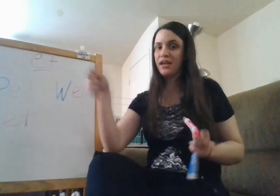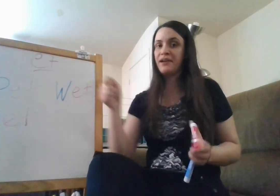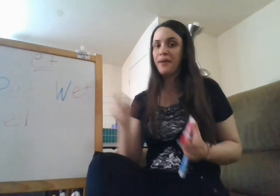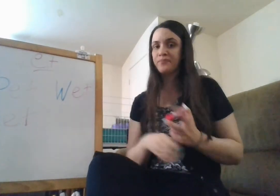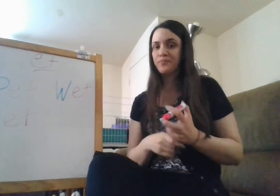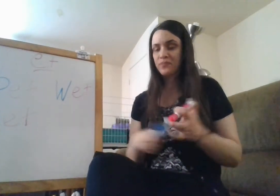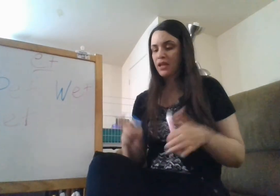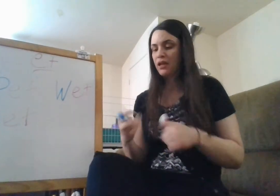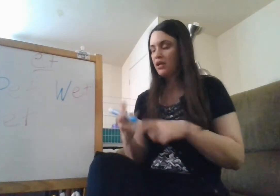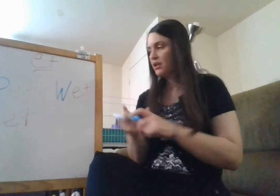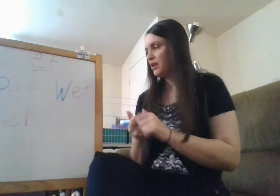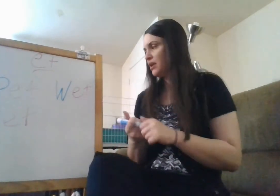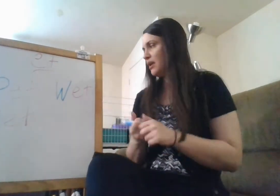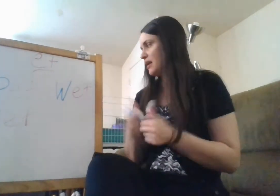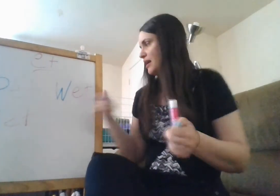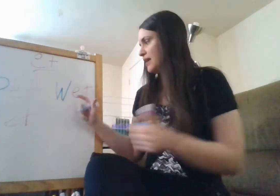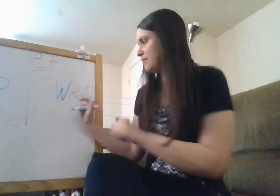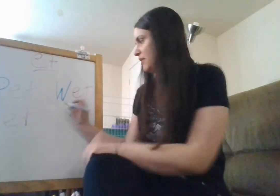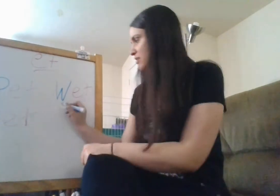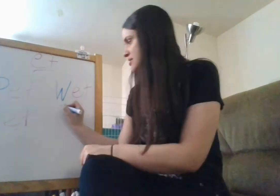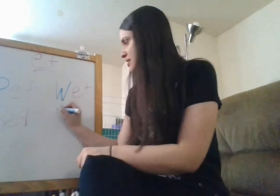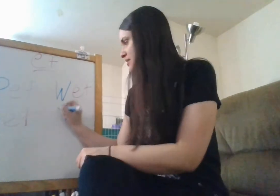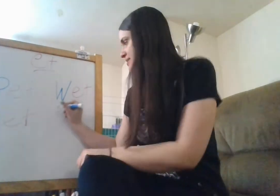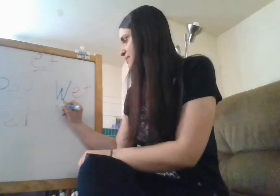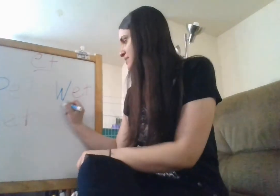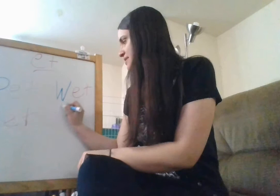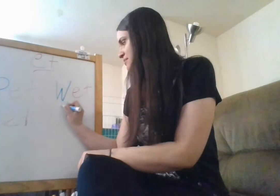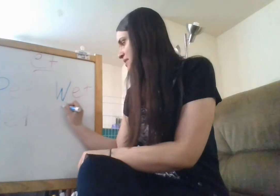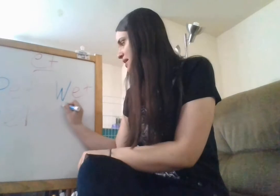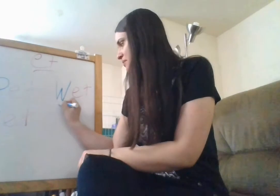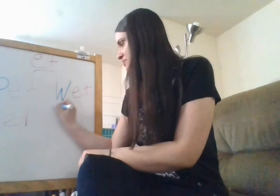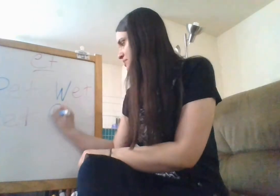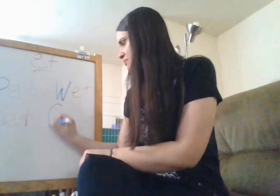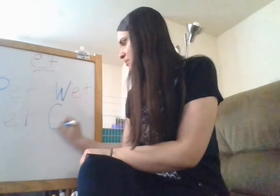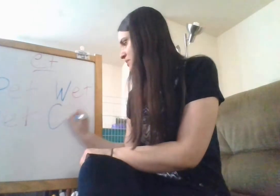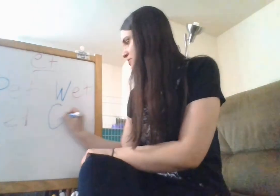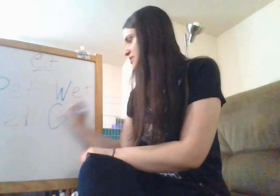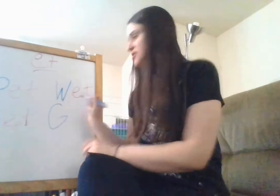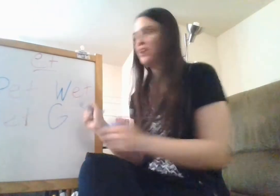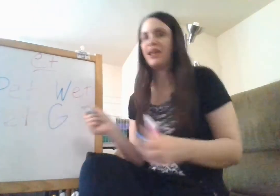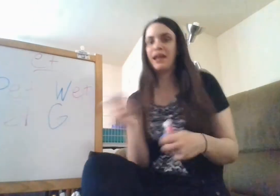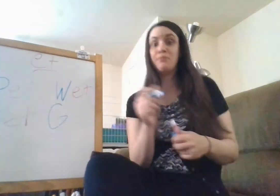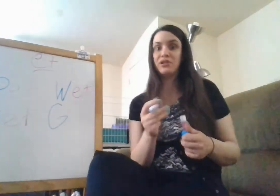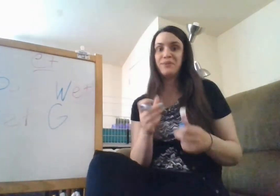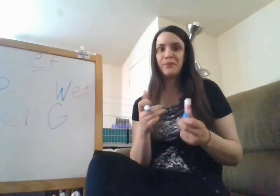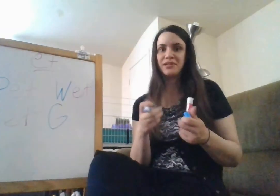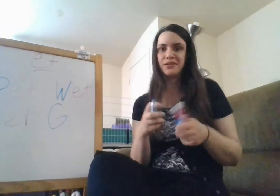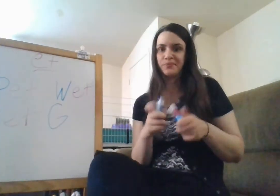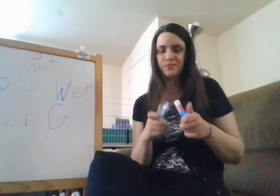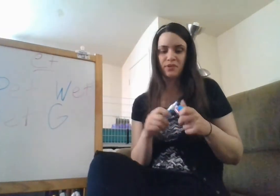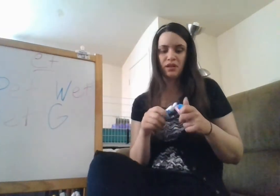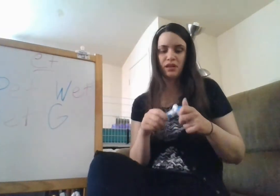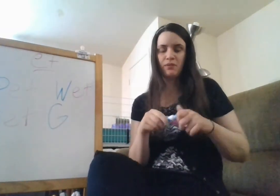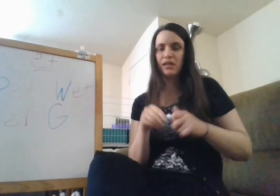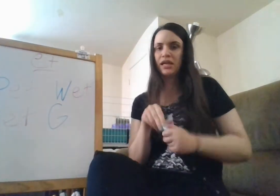net. And we had also done this one last week, and then we'll do the one we learned yesterday, and we'll do a new one too. What letter